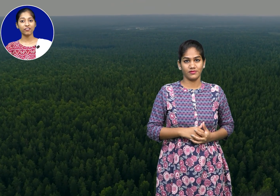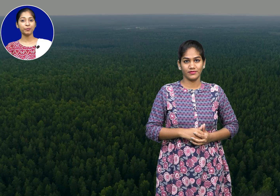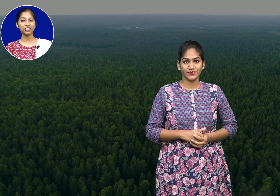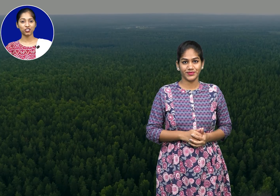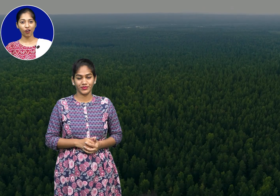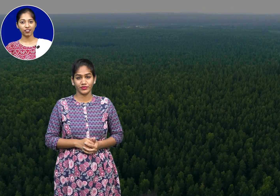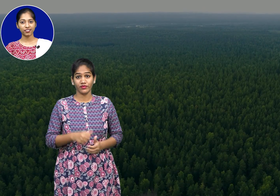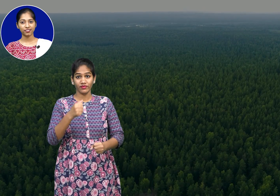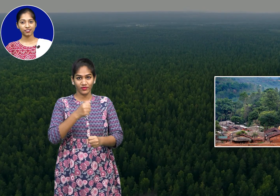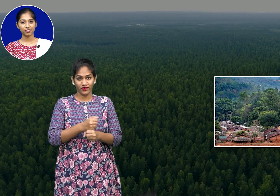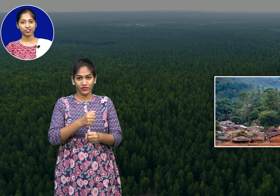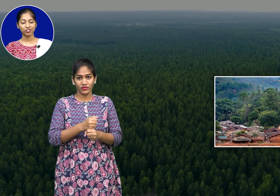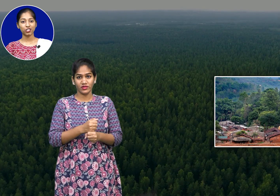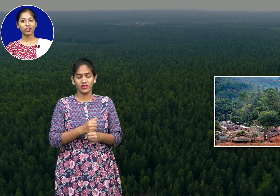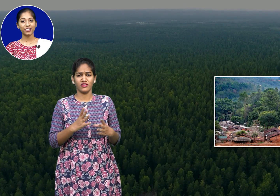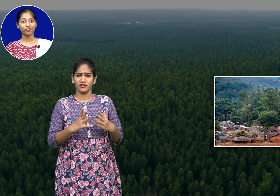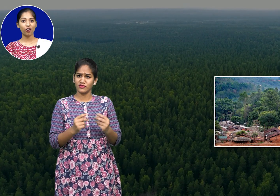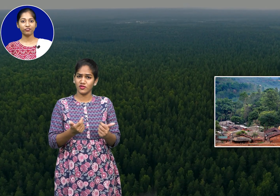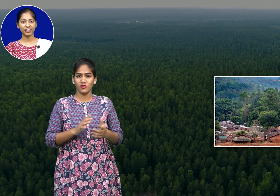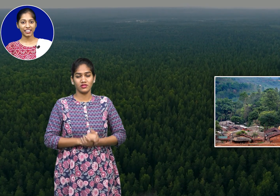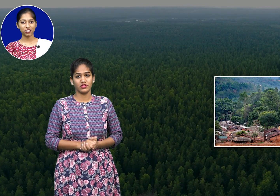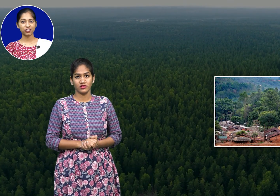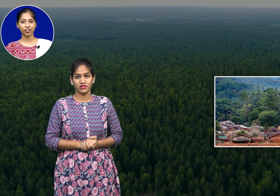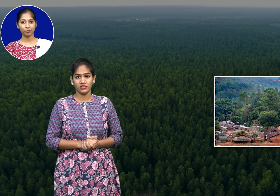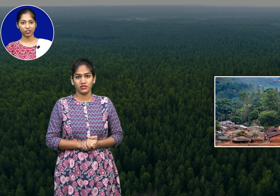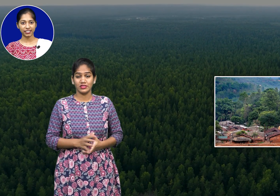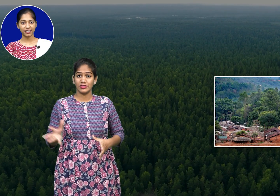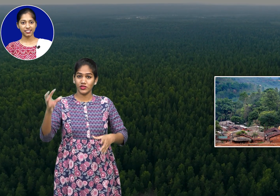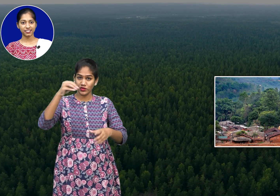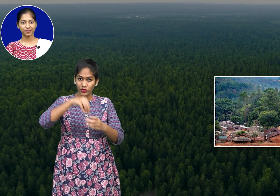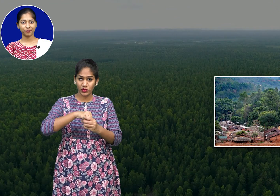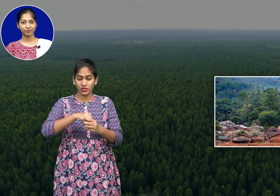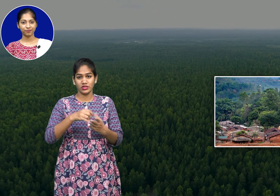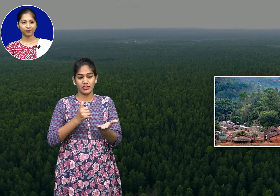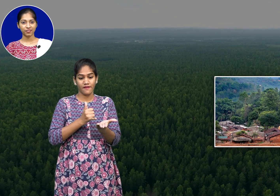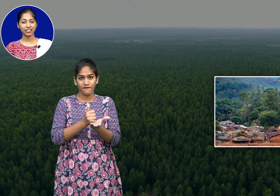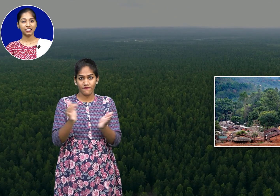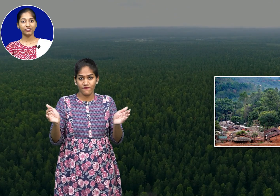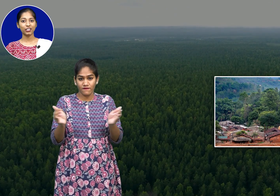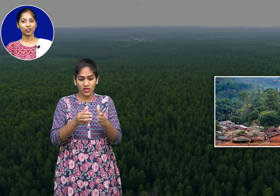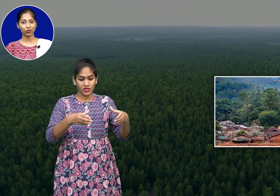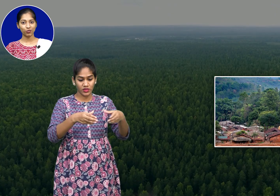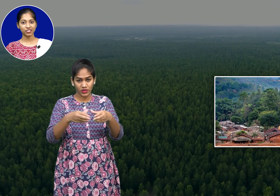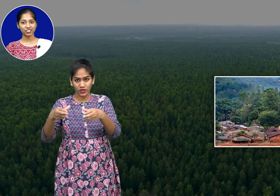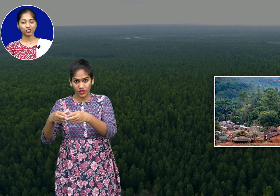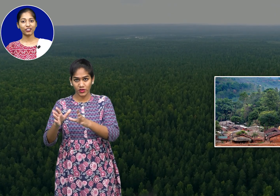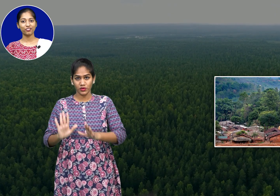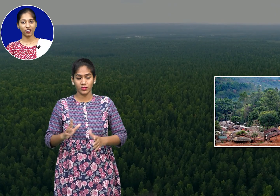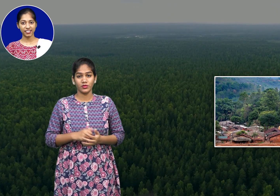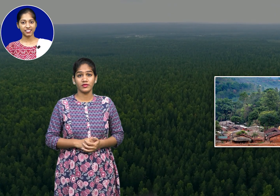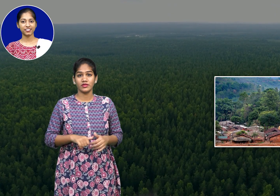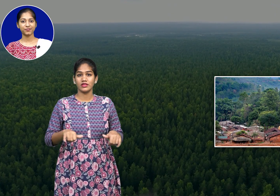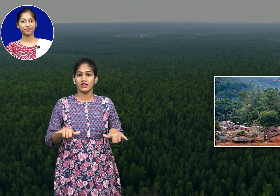The government sought to involve village communities living close to